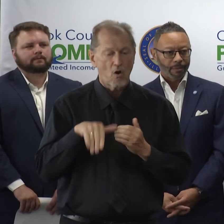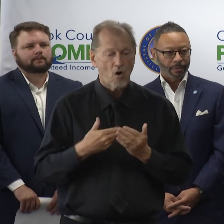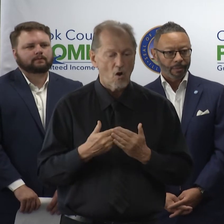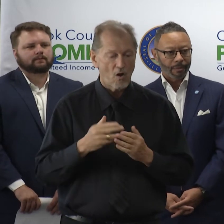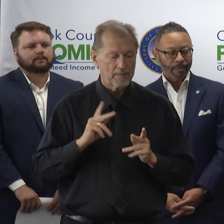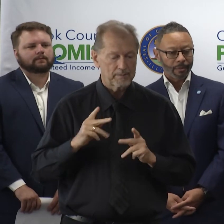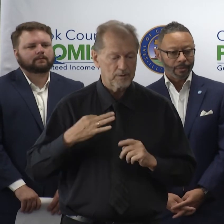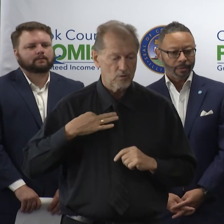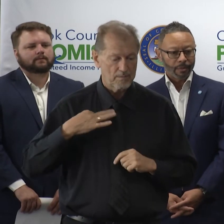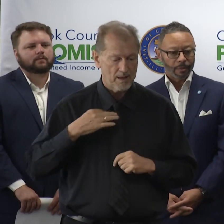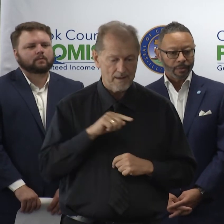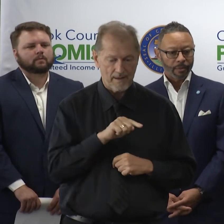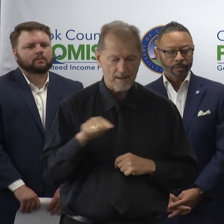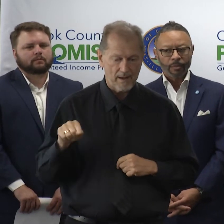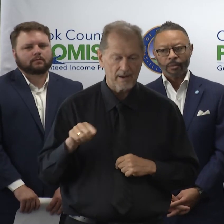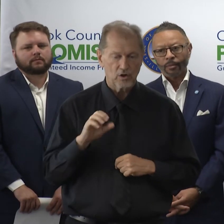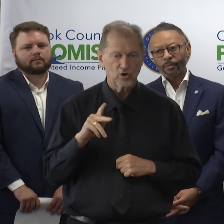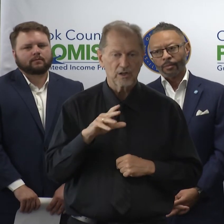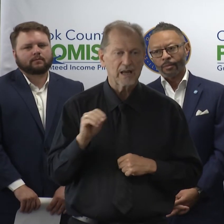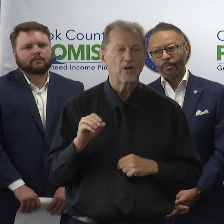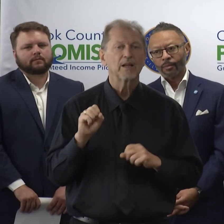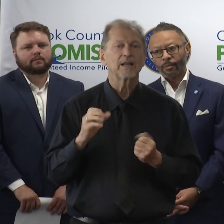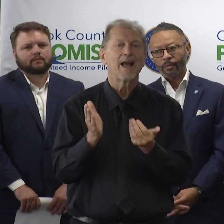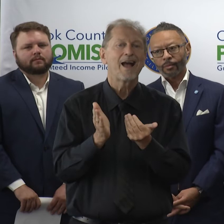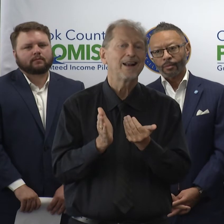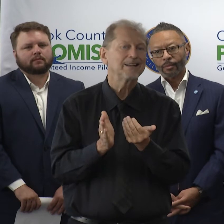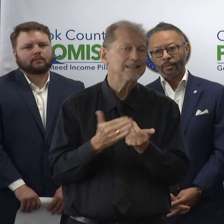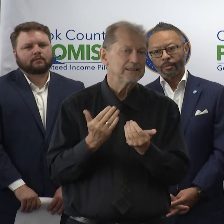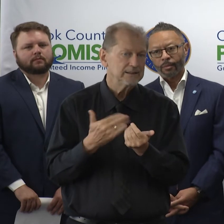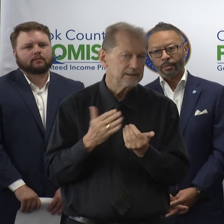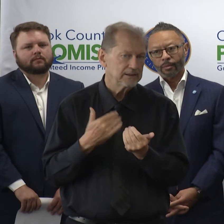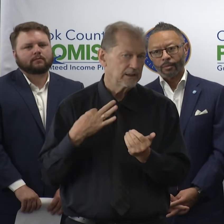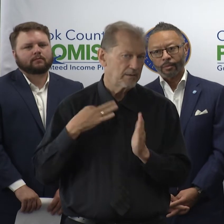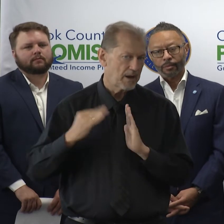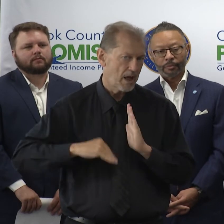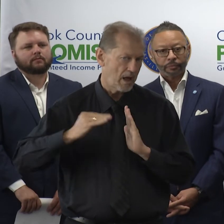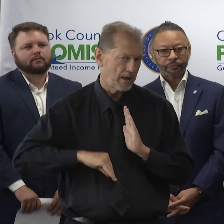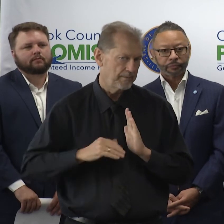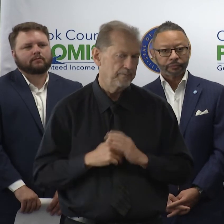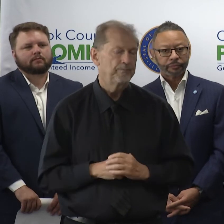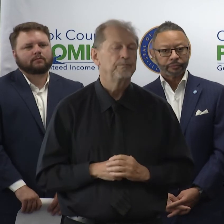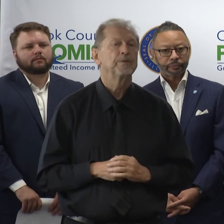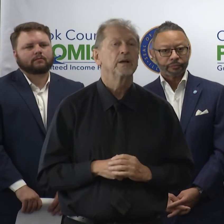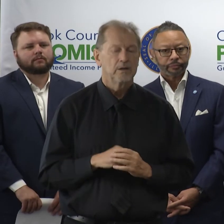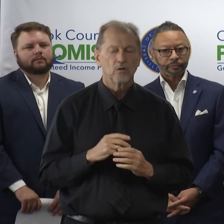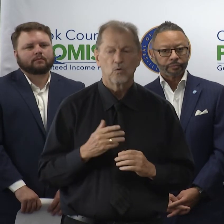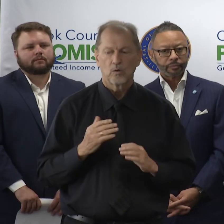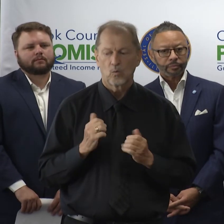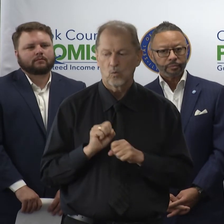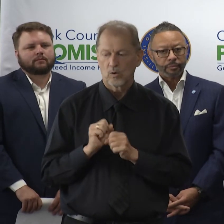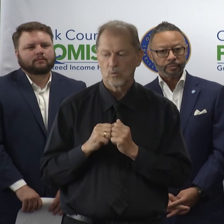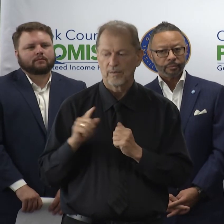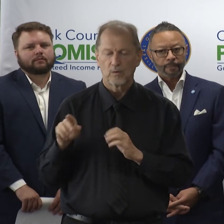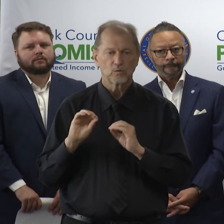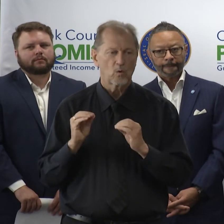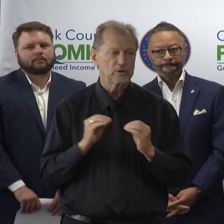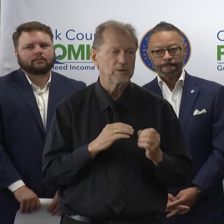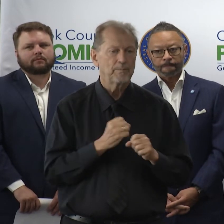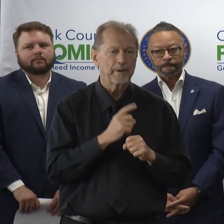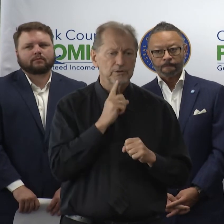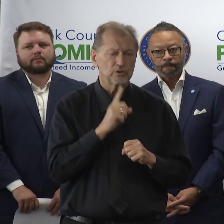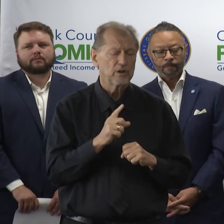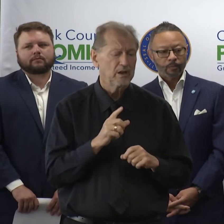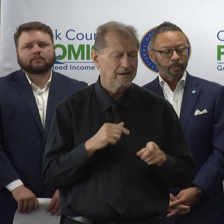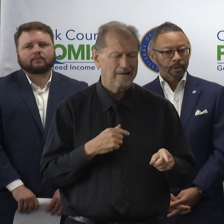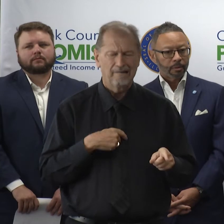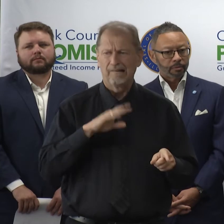eligible Cook County residents, can easily apply, working closely with our outreach partners to ensure that we've got in-person assistance for